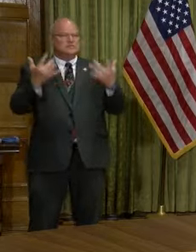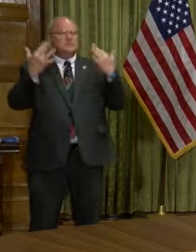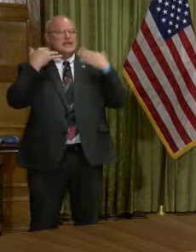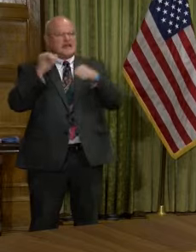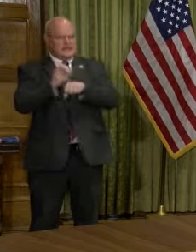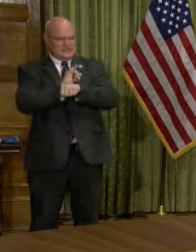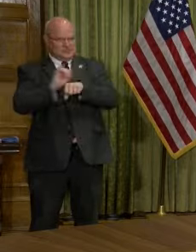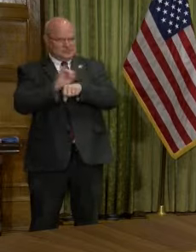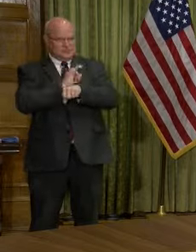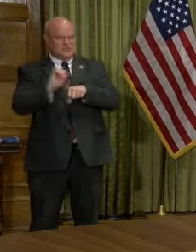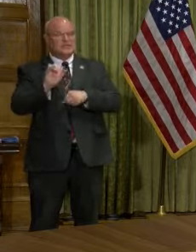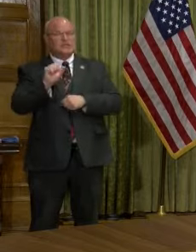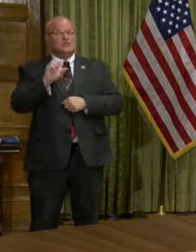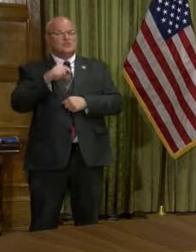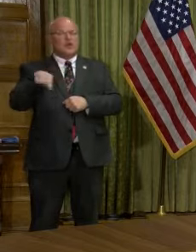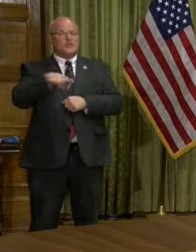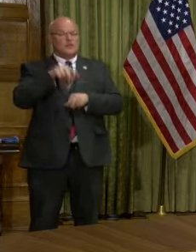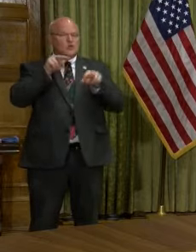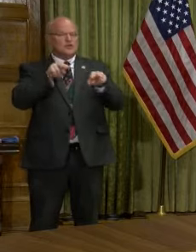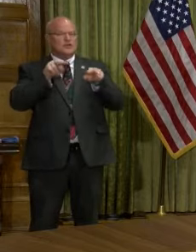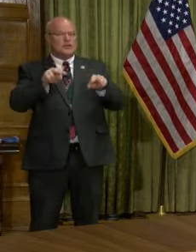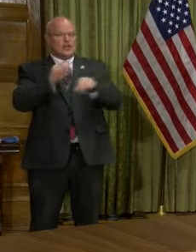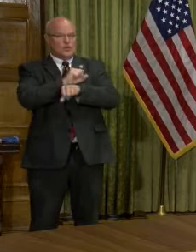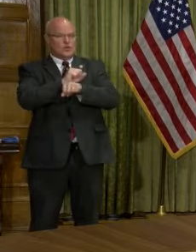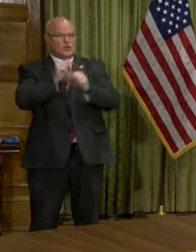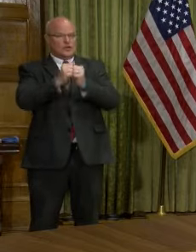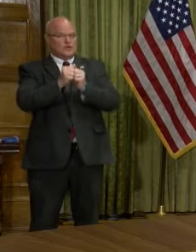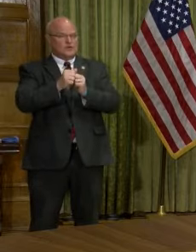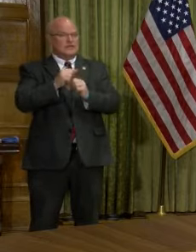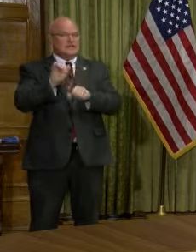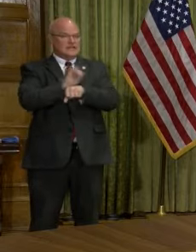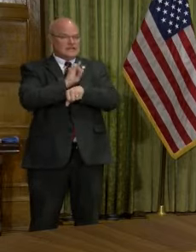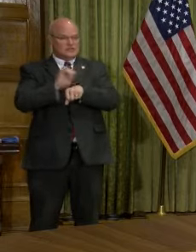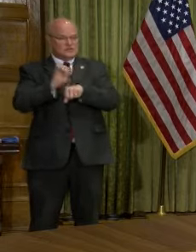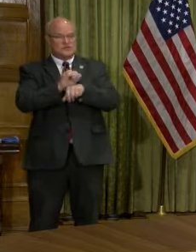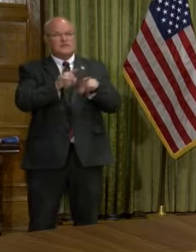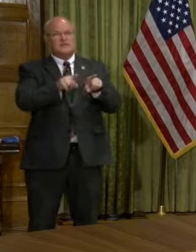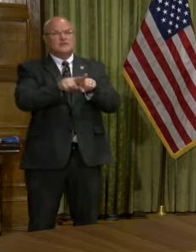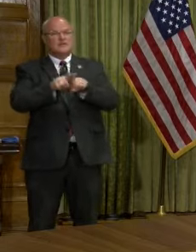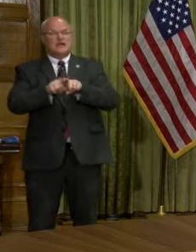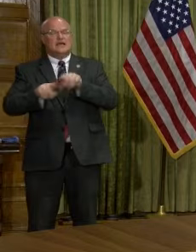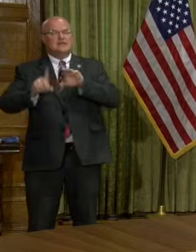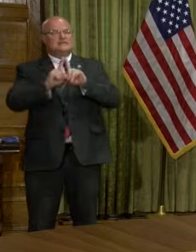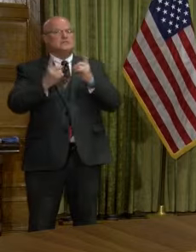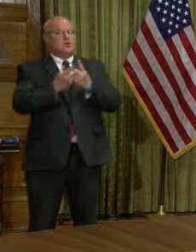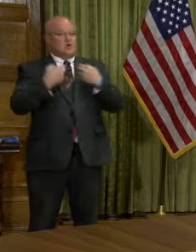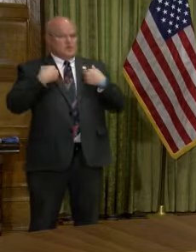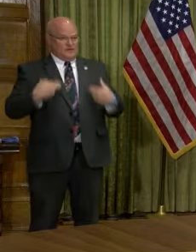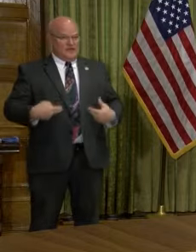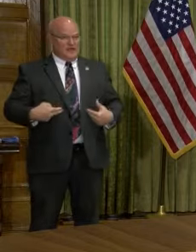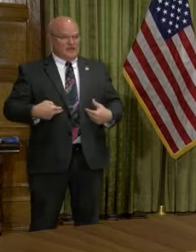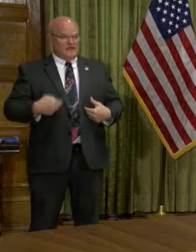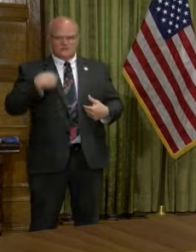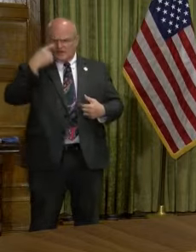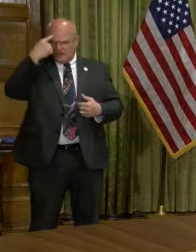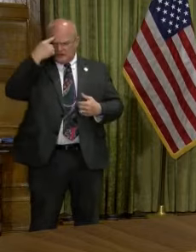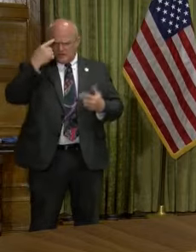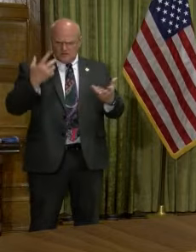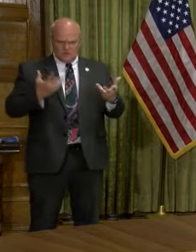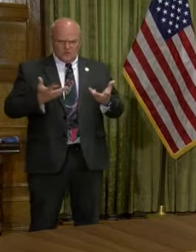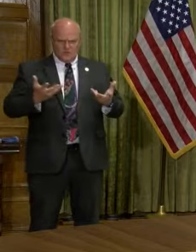industry, and so they're looking at it, working with industry as well as our Department of Health. I'm trying to think